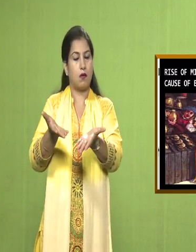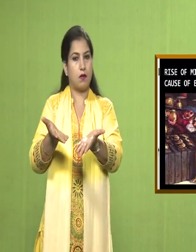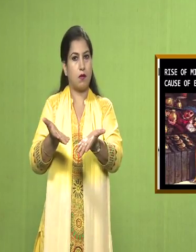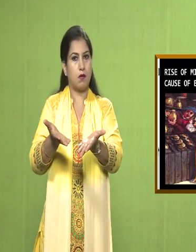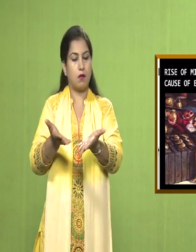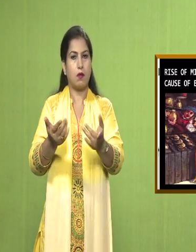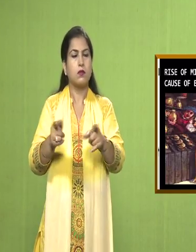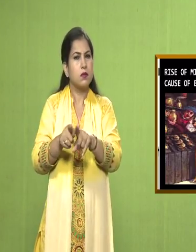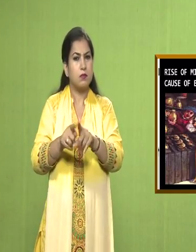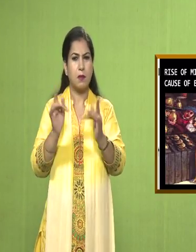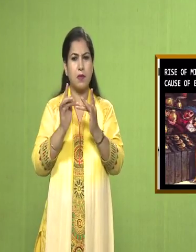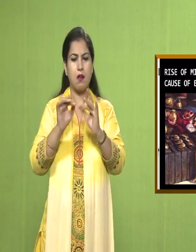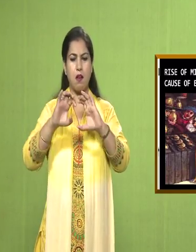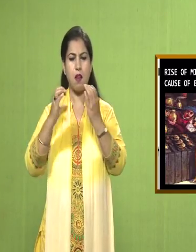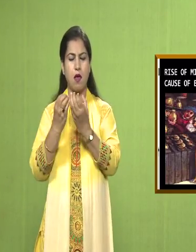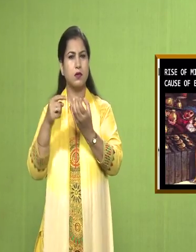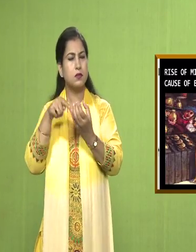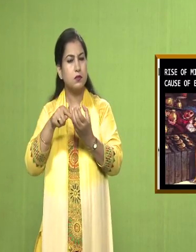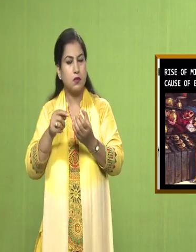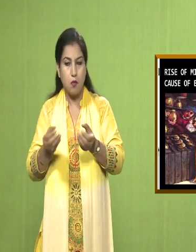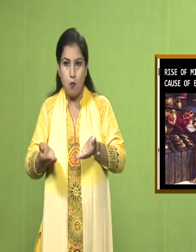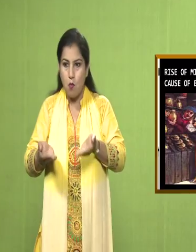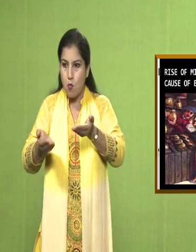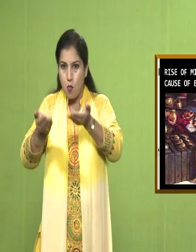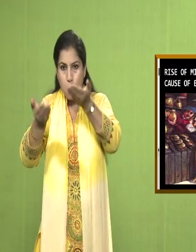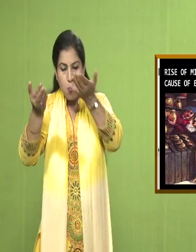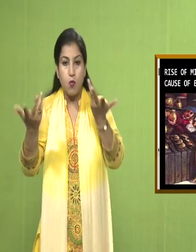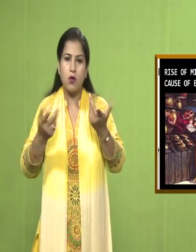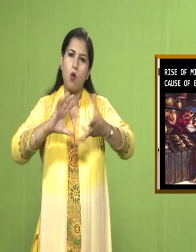The rise of middle classes became a big reason for the end of feudalism.